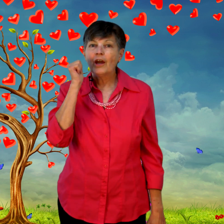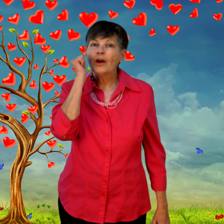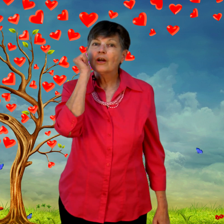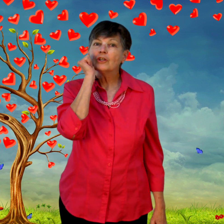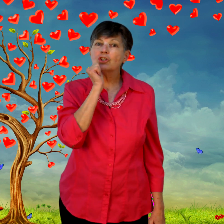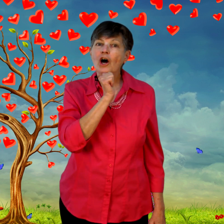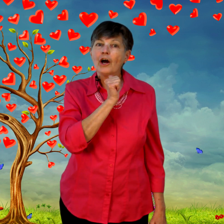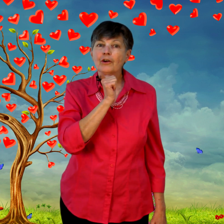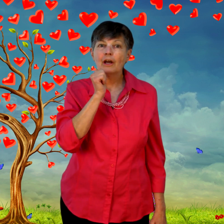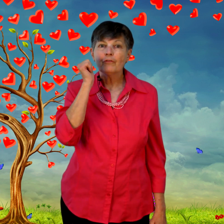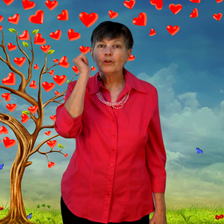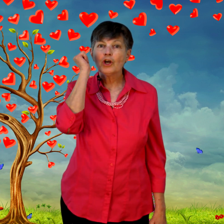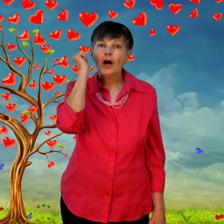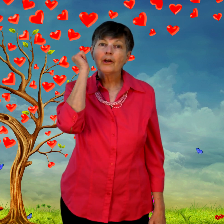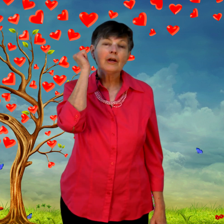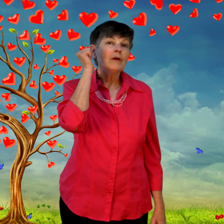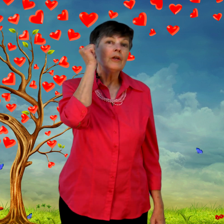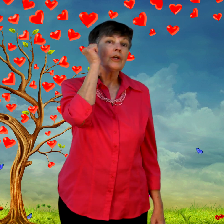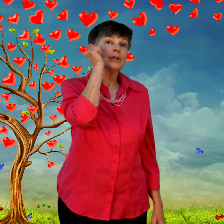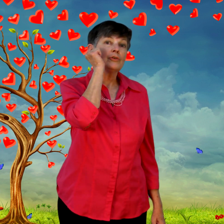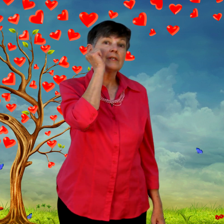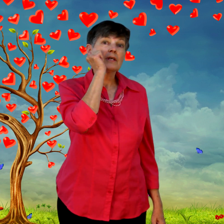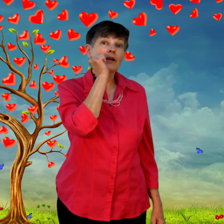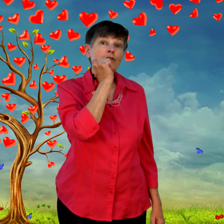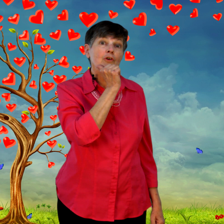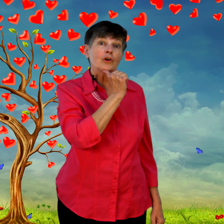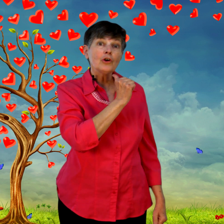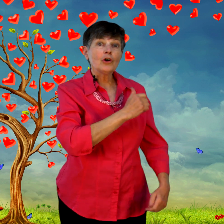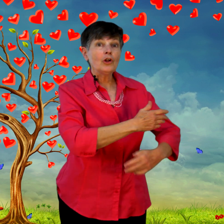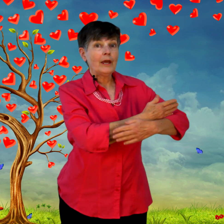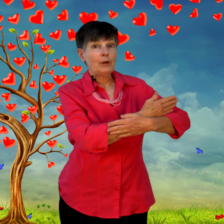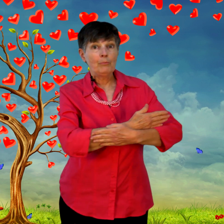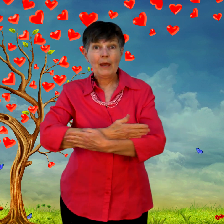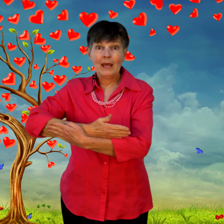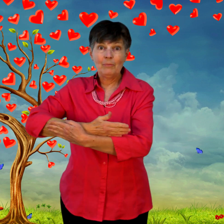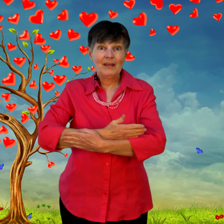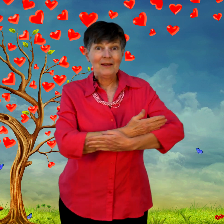their daughter. Now for daughter, you're going to do the sign for girl and baby.